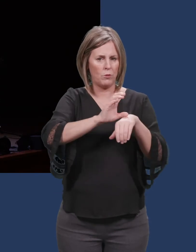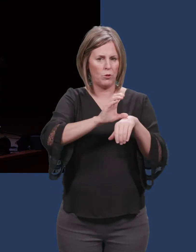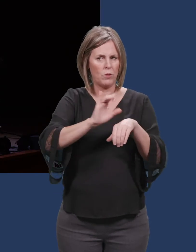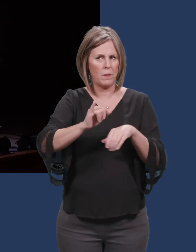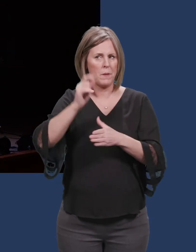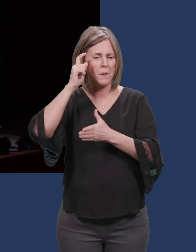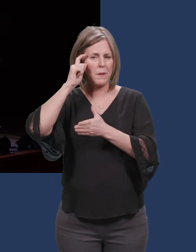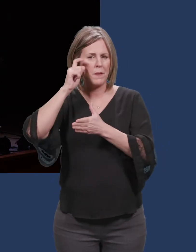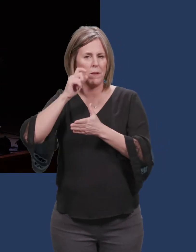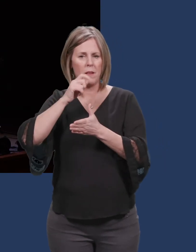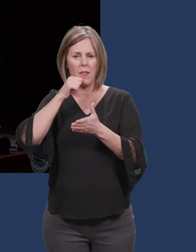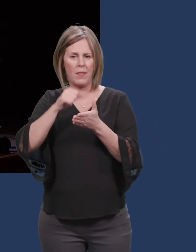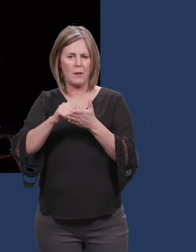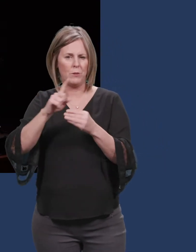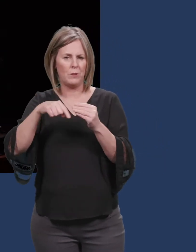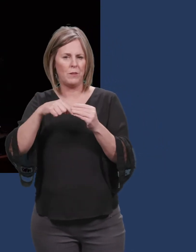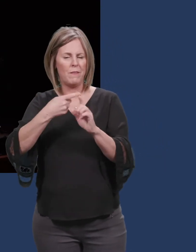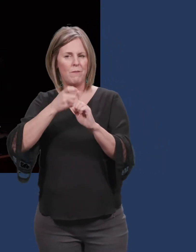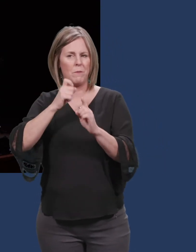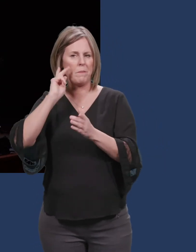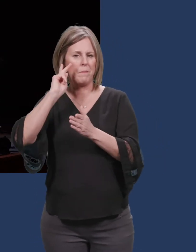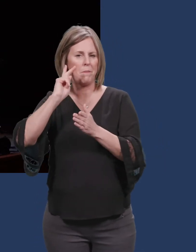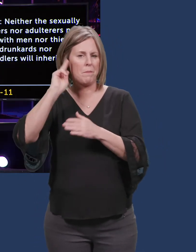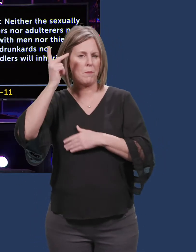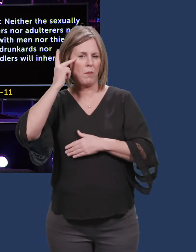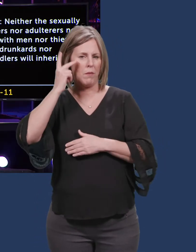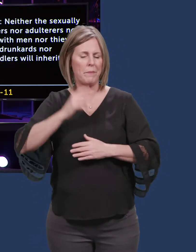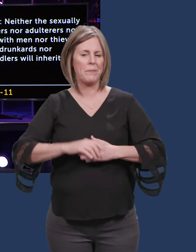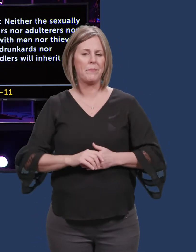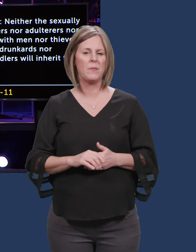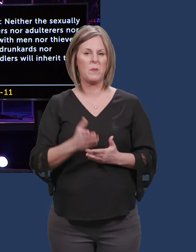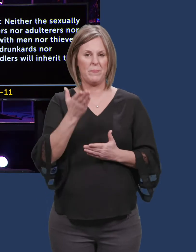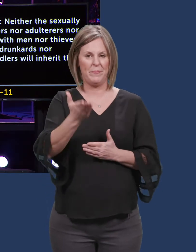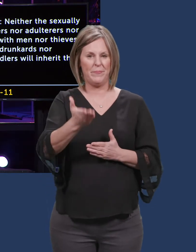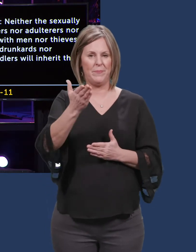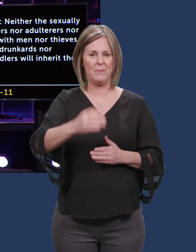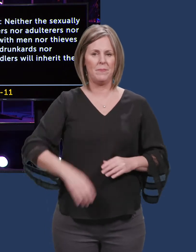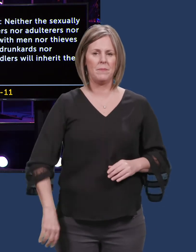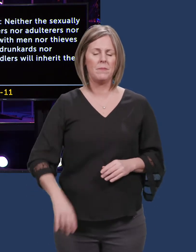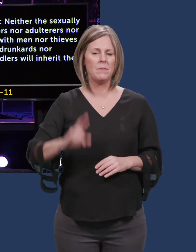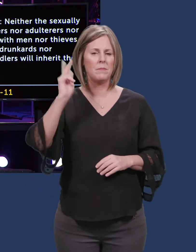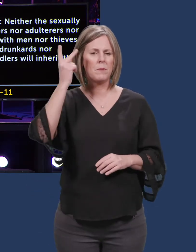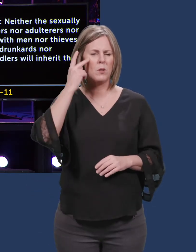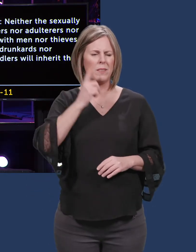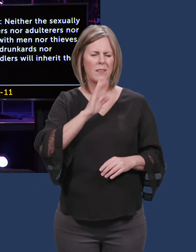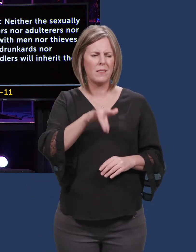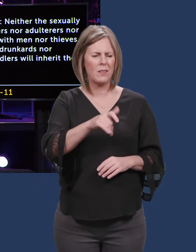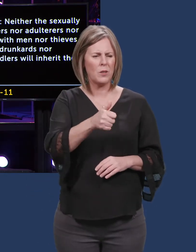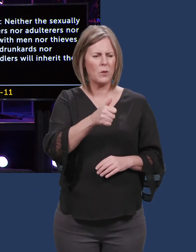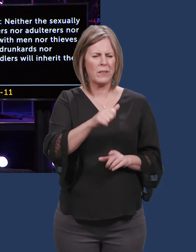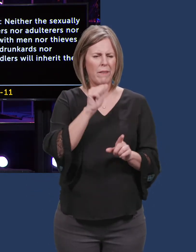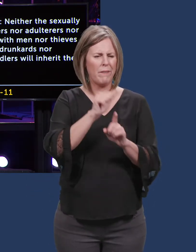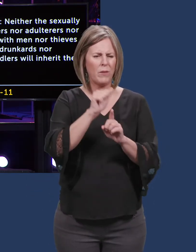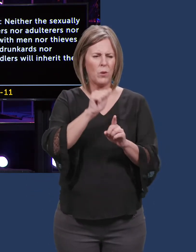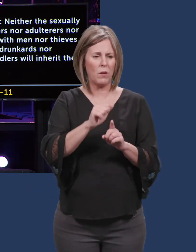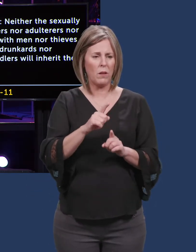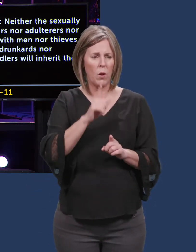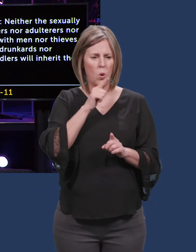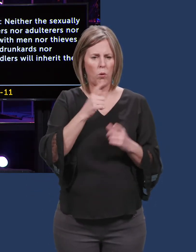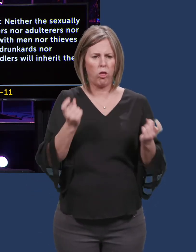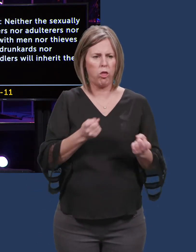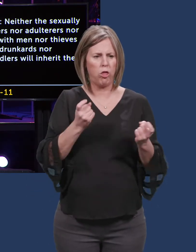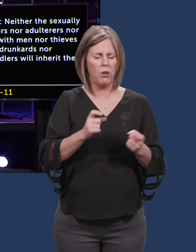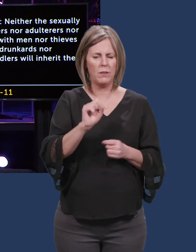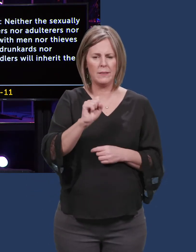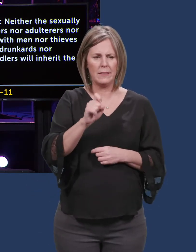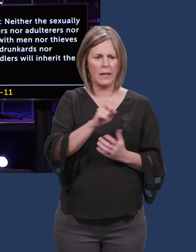to. We learn a little bit about him in 1 Corinthians 6. Paul writes, do not be deceived, neither the sexually immoral,